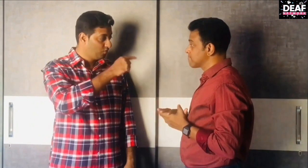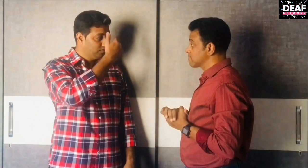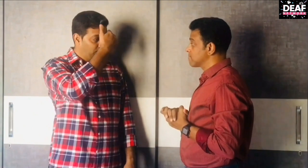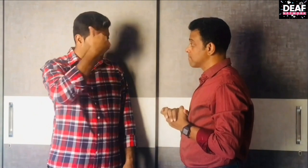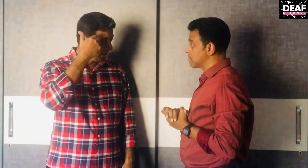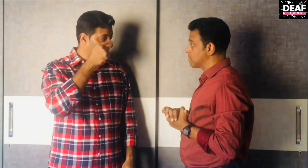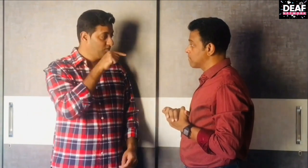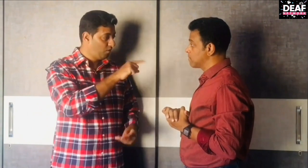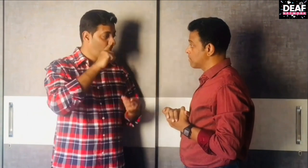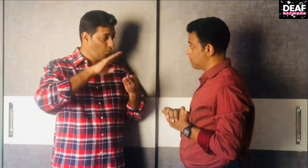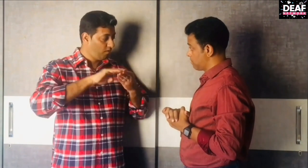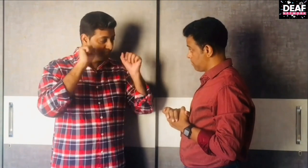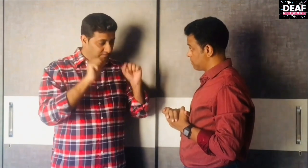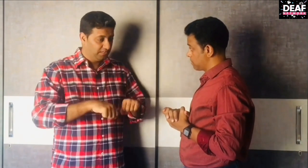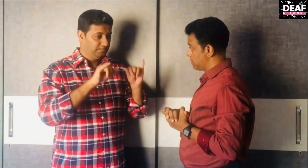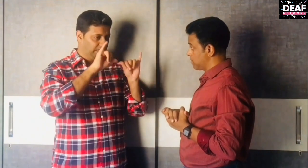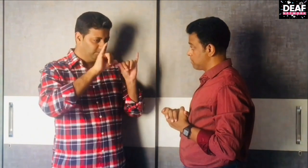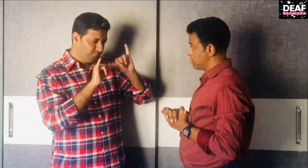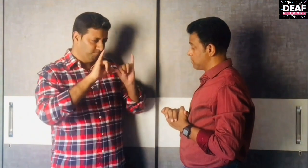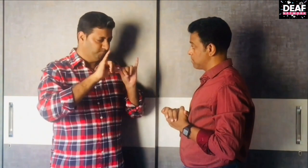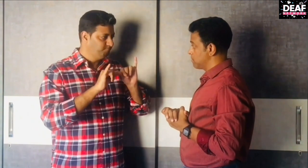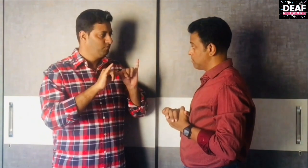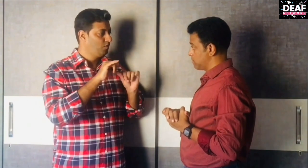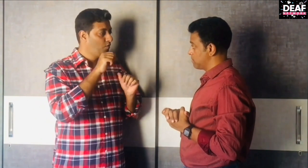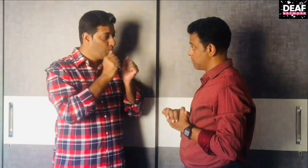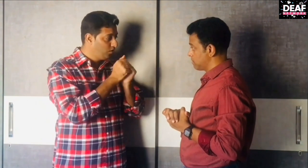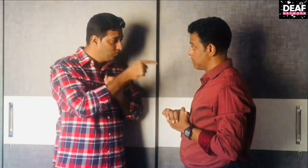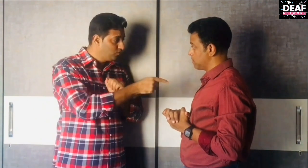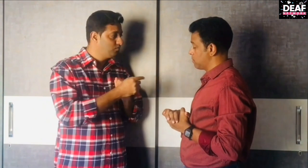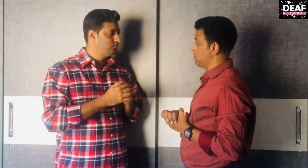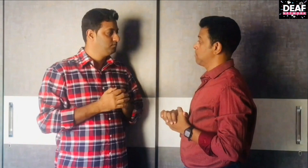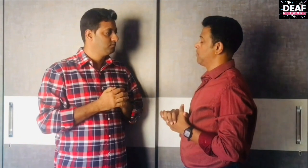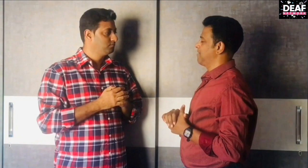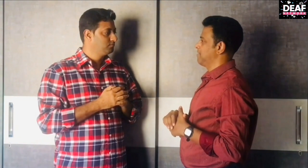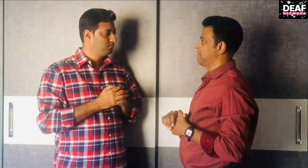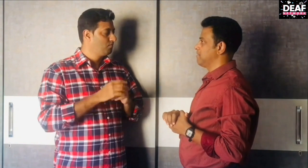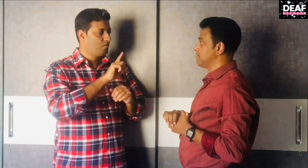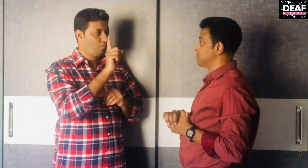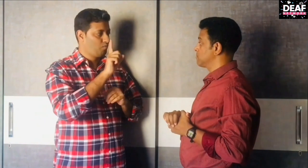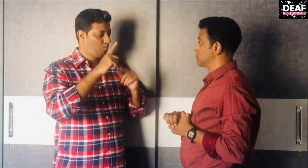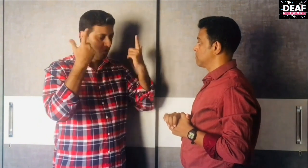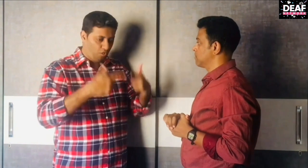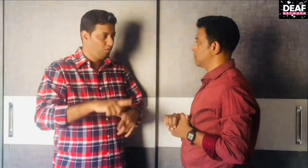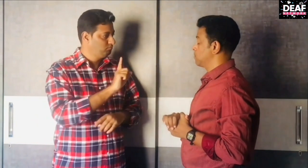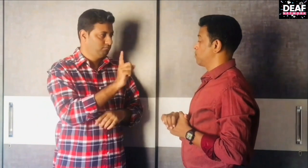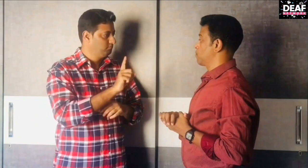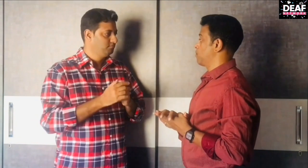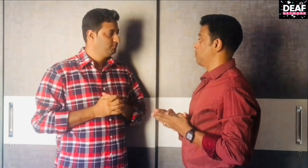You are lucky that your wife can adjust with you. Don't lose your wife. She loves you a